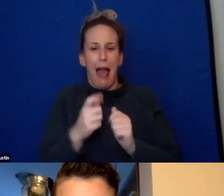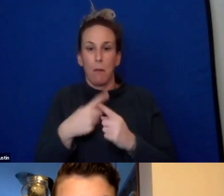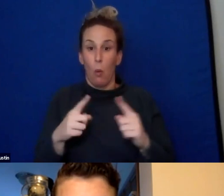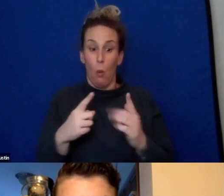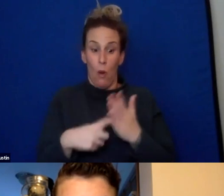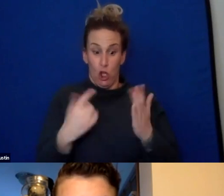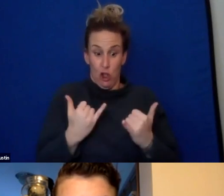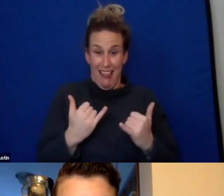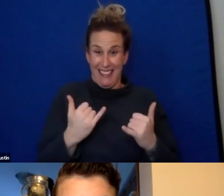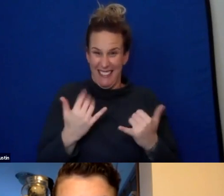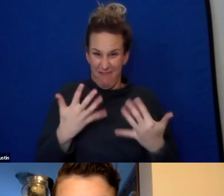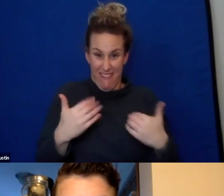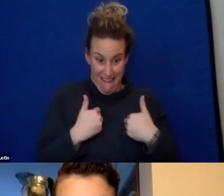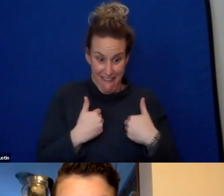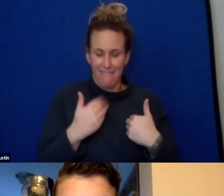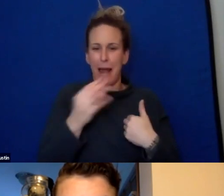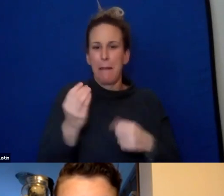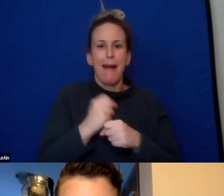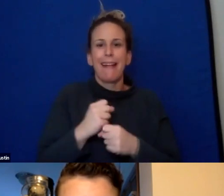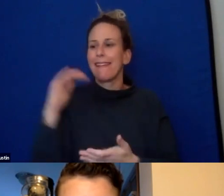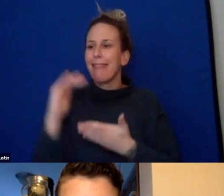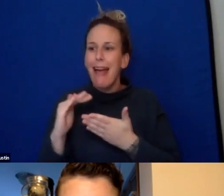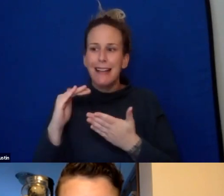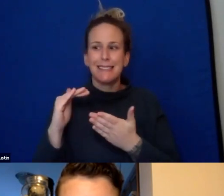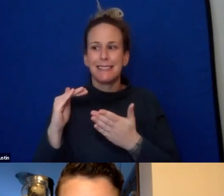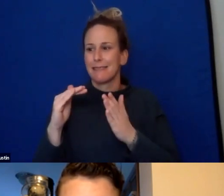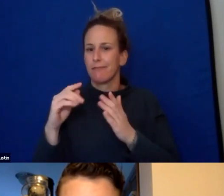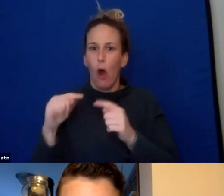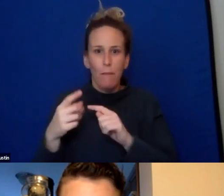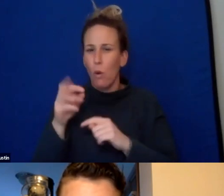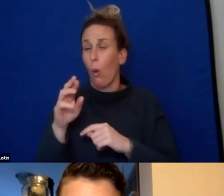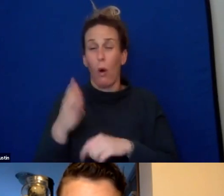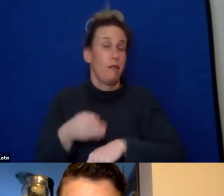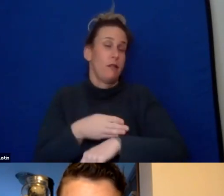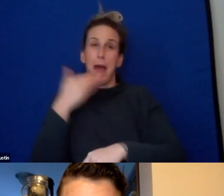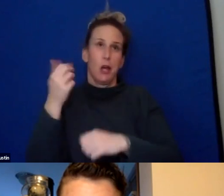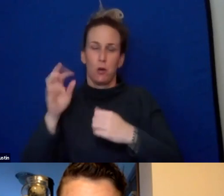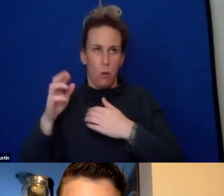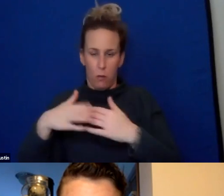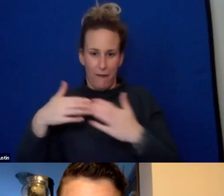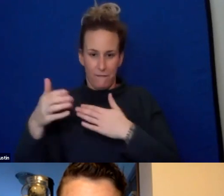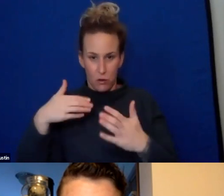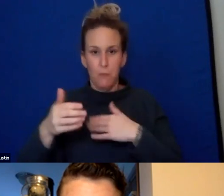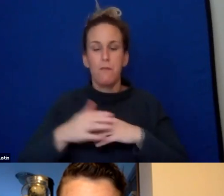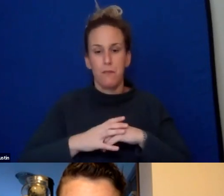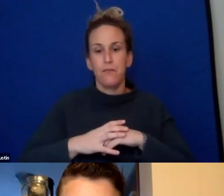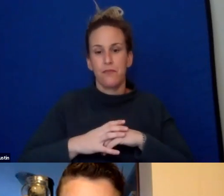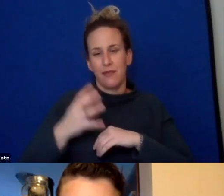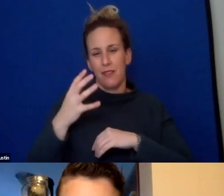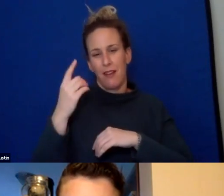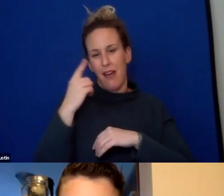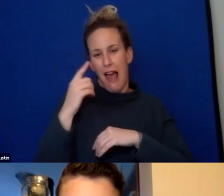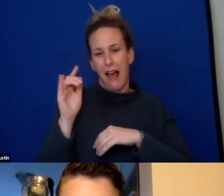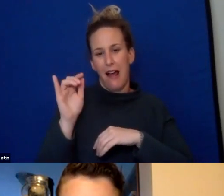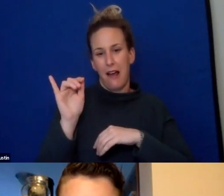it less harmful or better or whatever um whatever an organization might propose um and i think that's